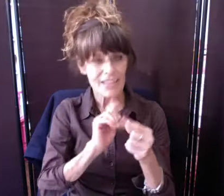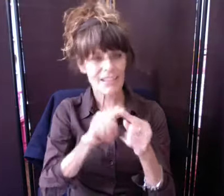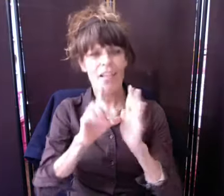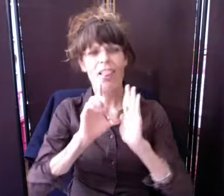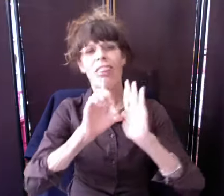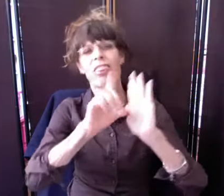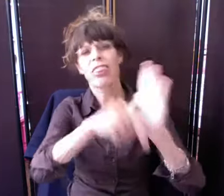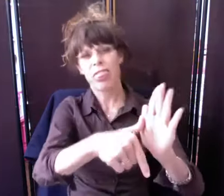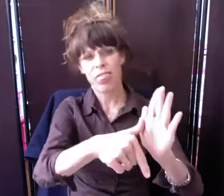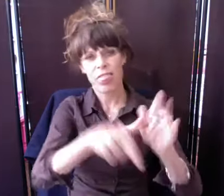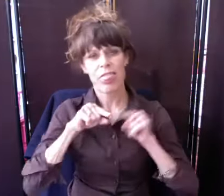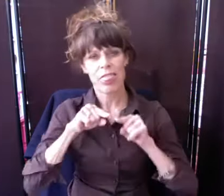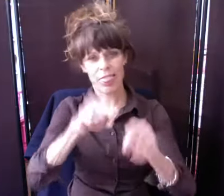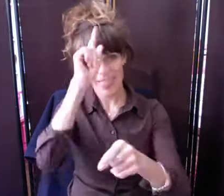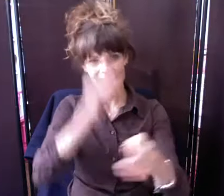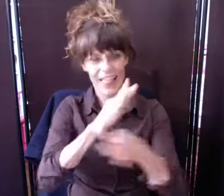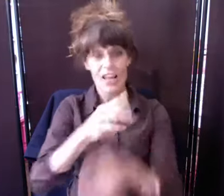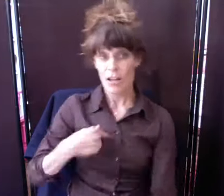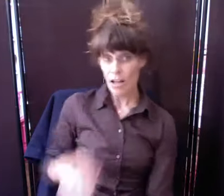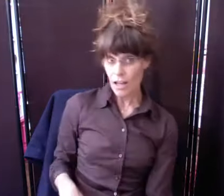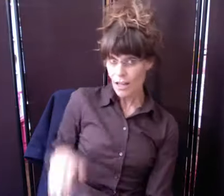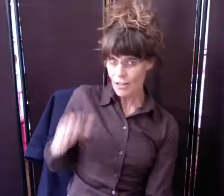so I grew up here in Studio City, so I'm back home.